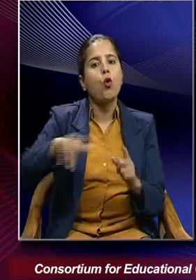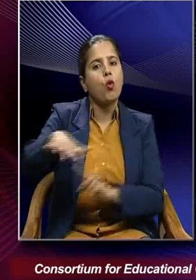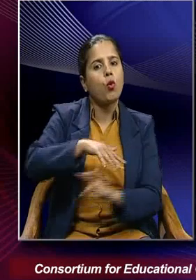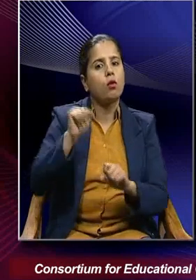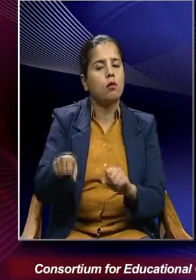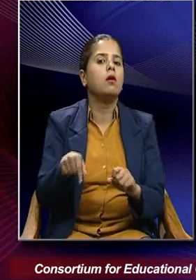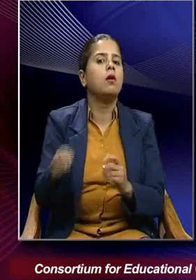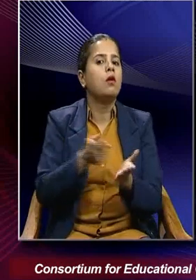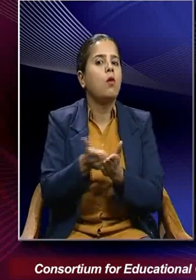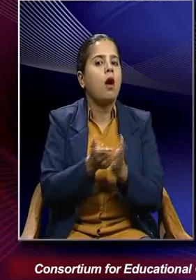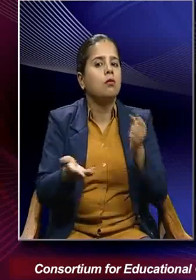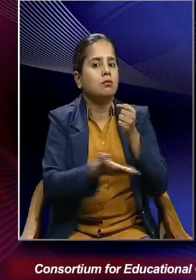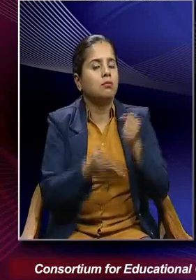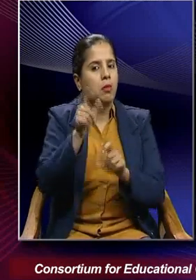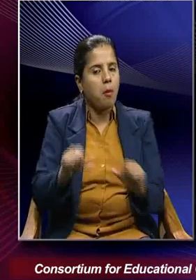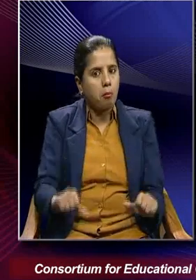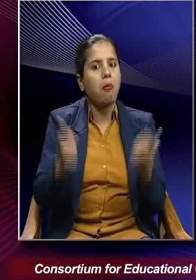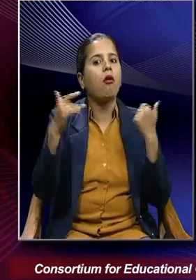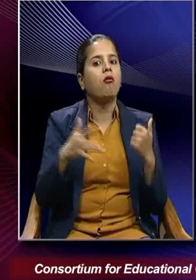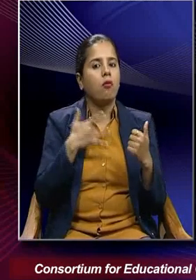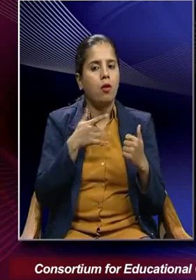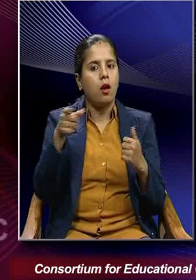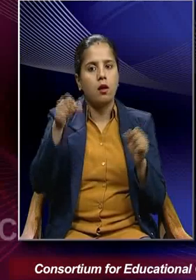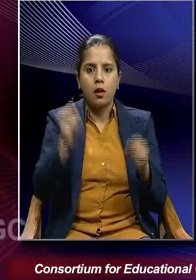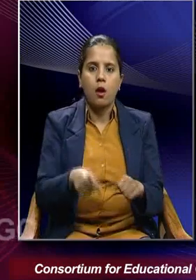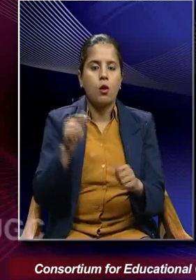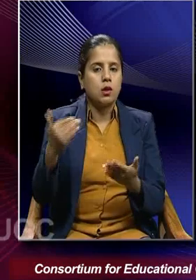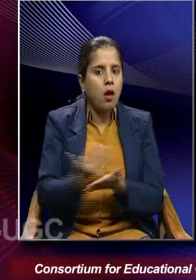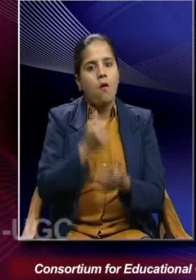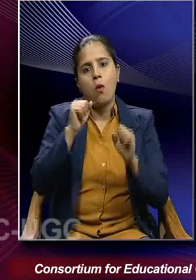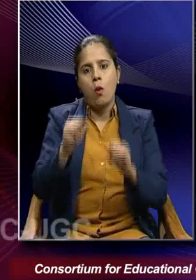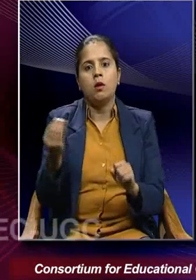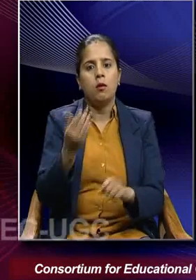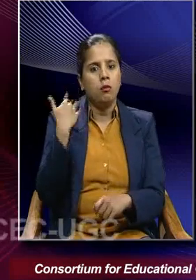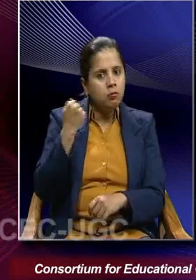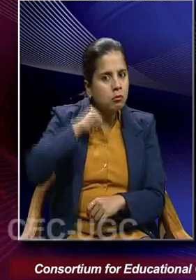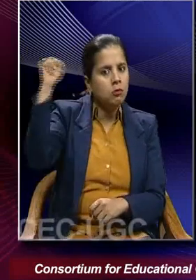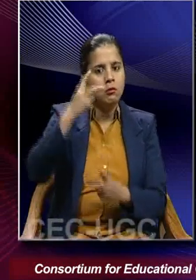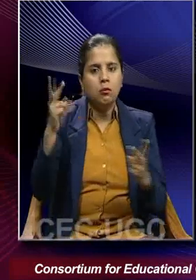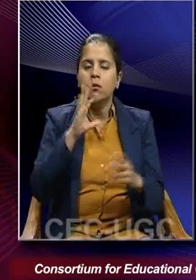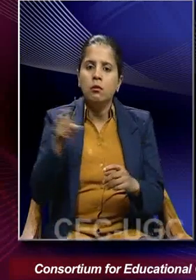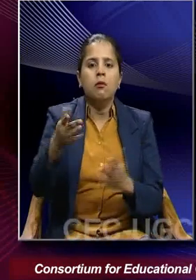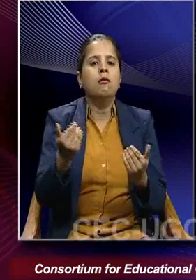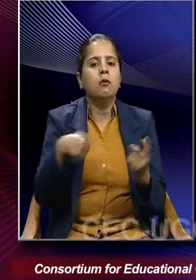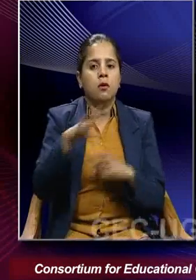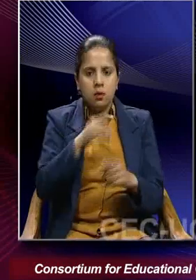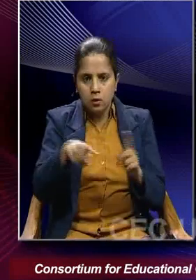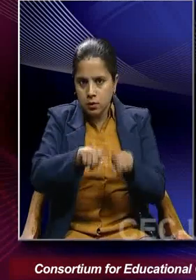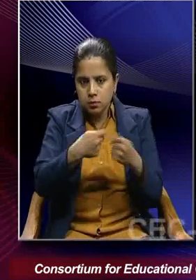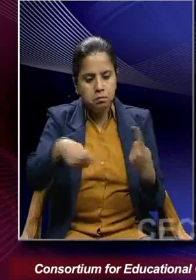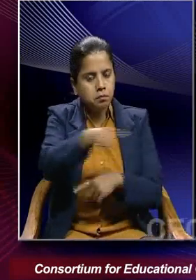movement, and that how they were able to secure some kind of rights for themselves against the mighty